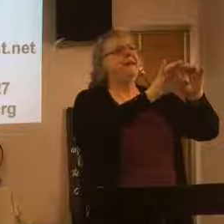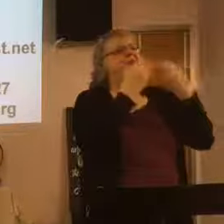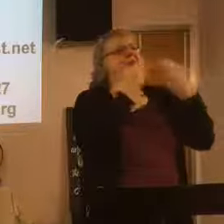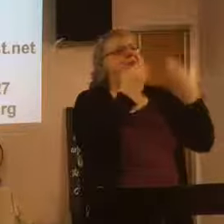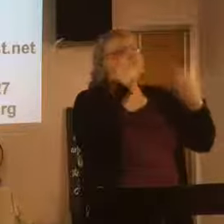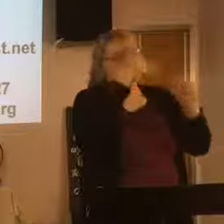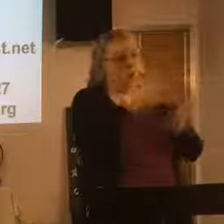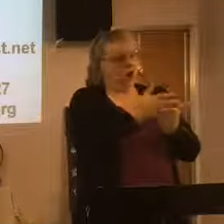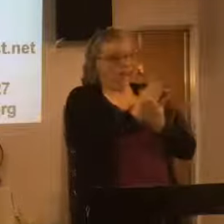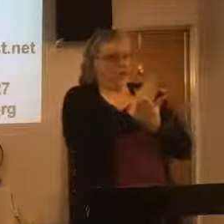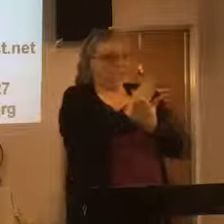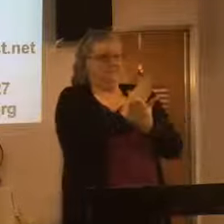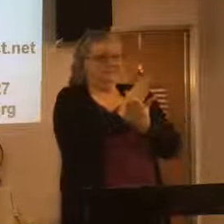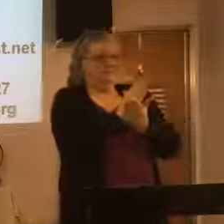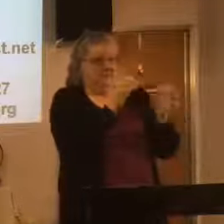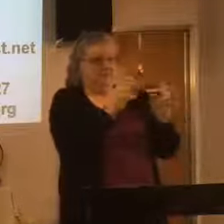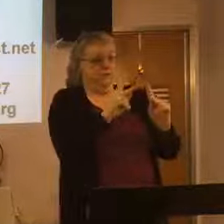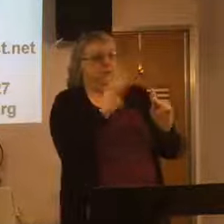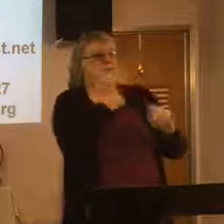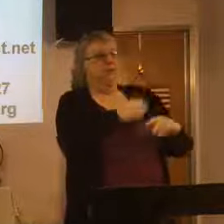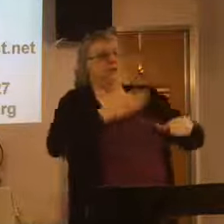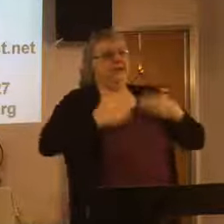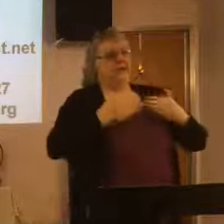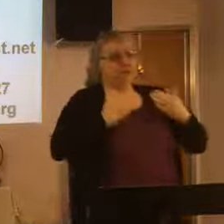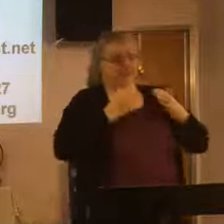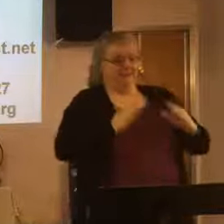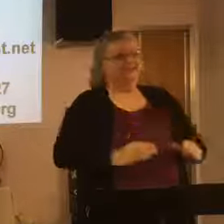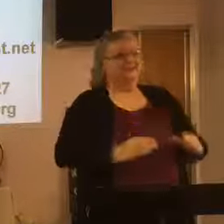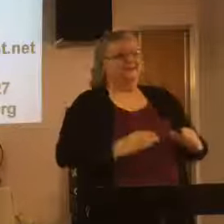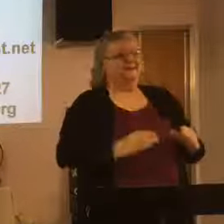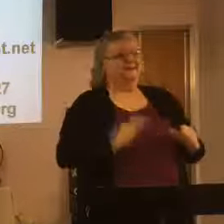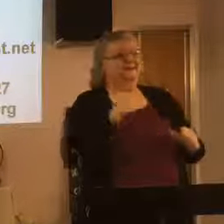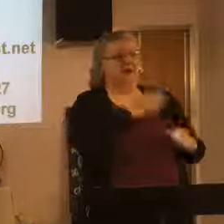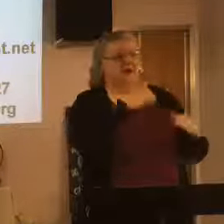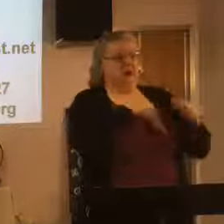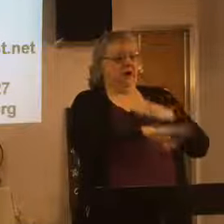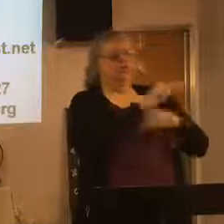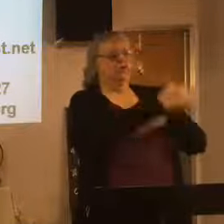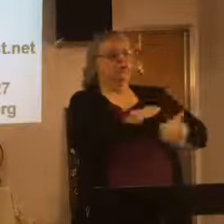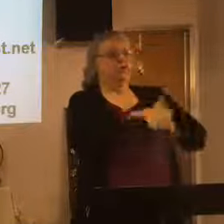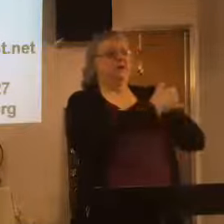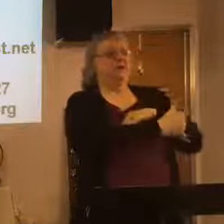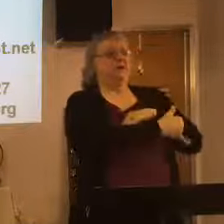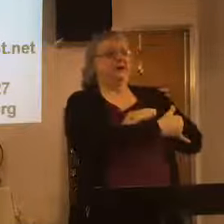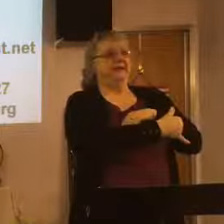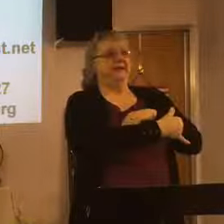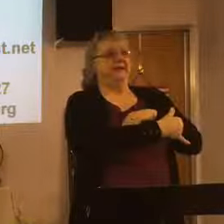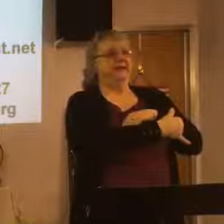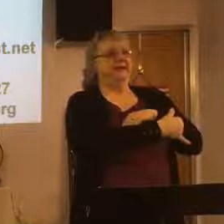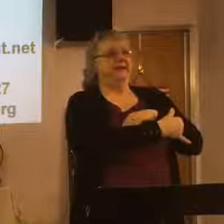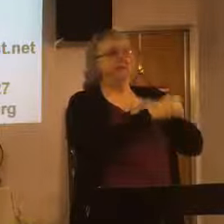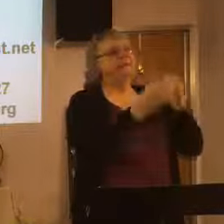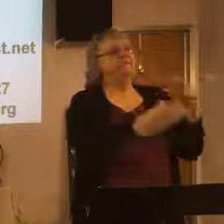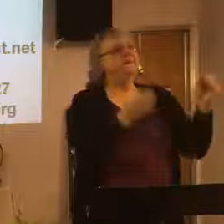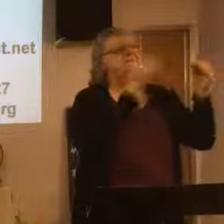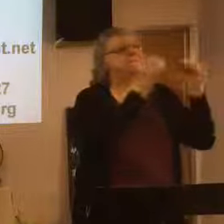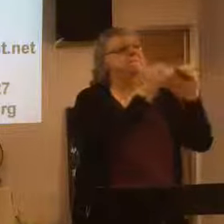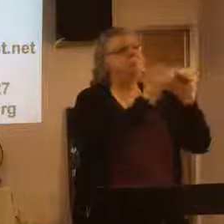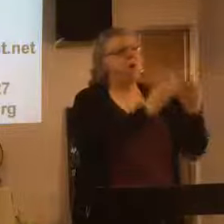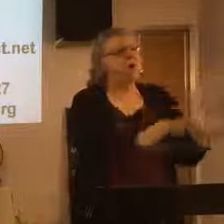the rights, the privileges we enjoy as citizens of our birth country. But Lord, more